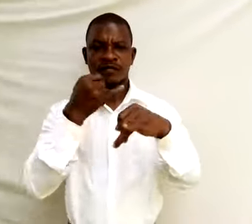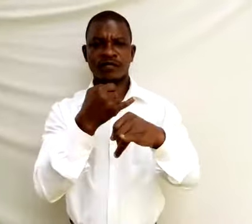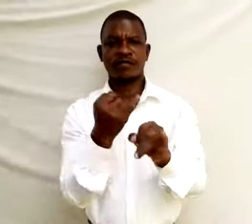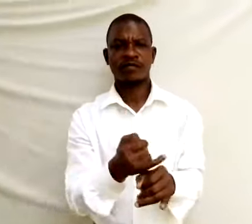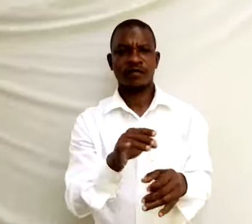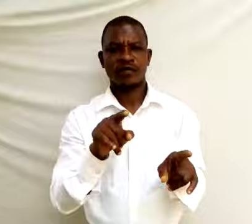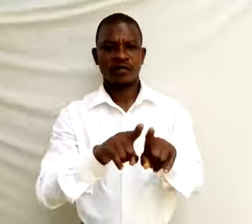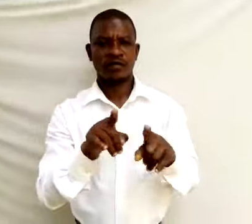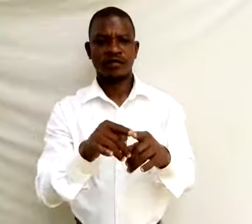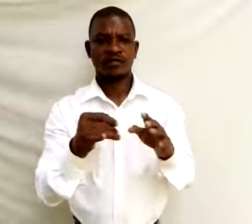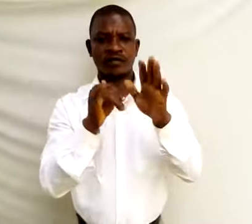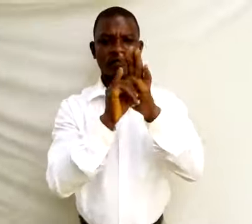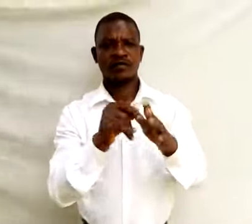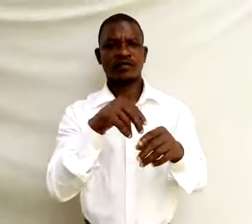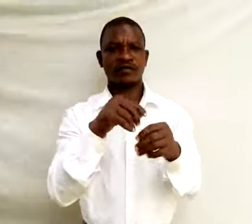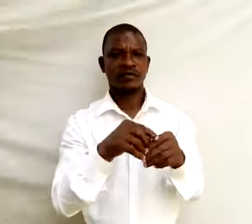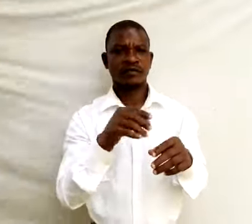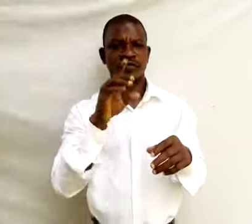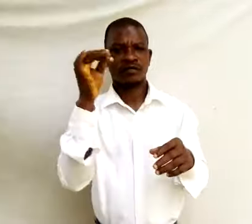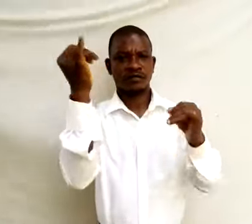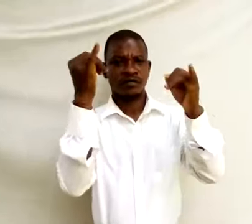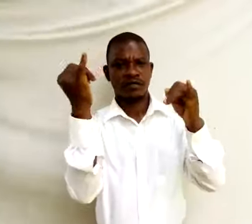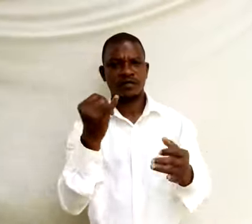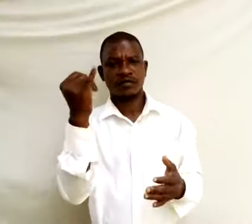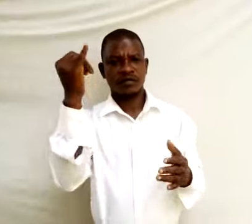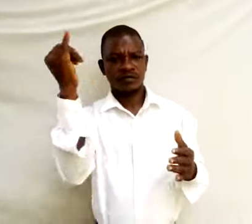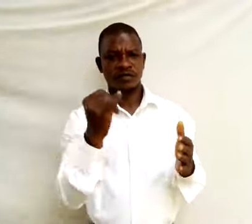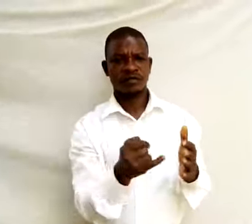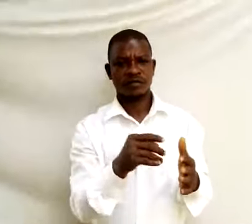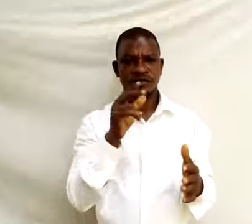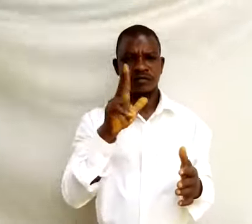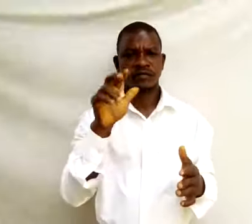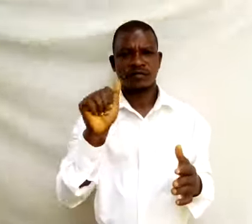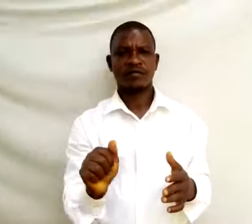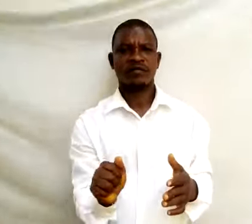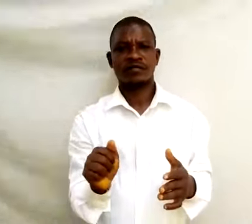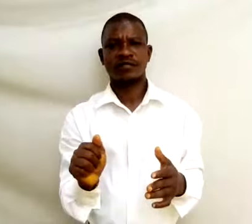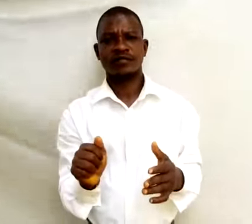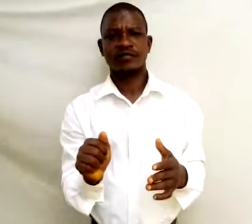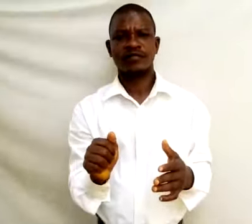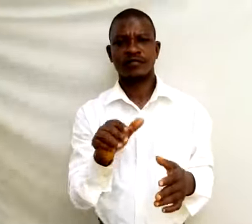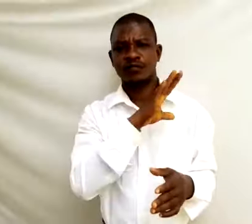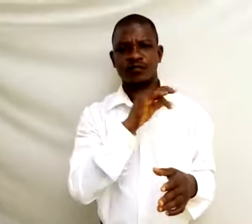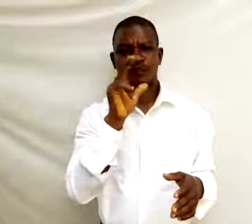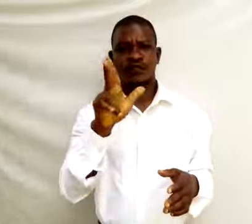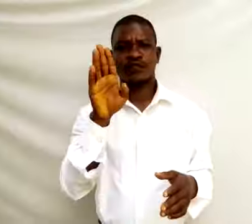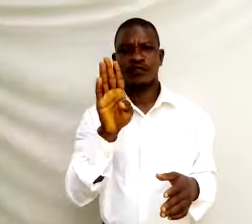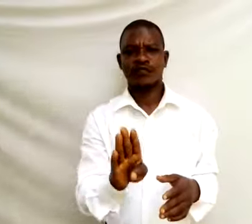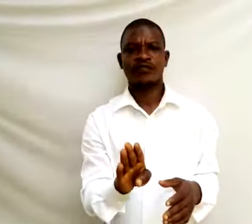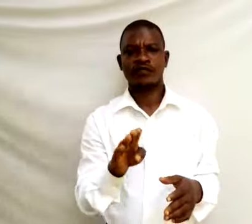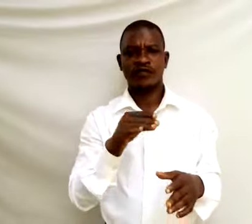as indicated in the diagram 3A and 3B above.